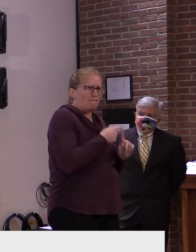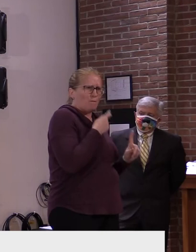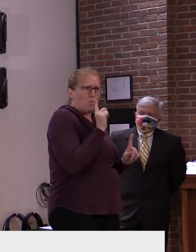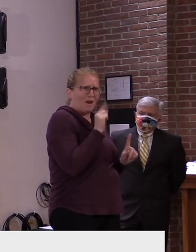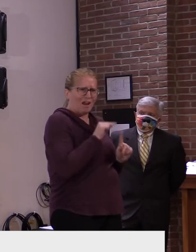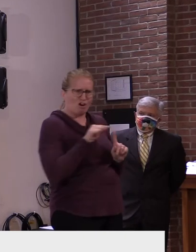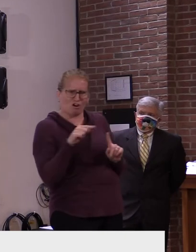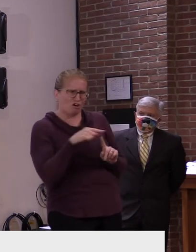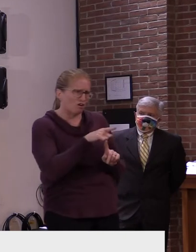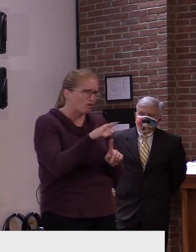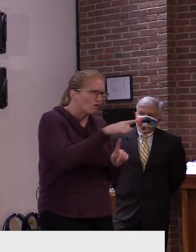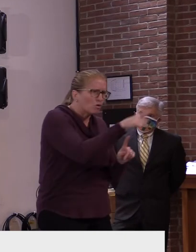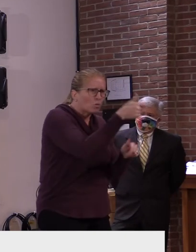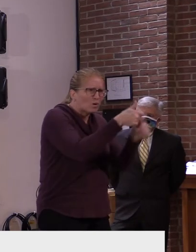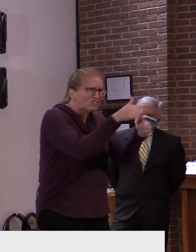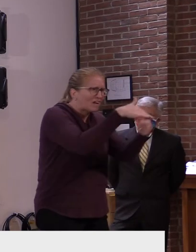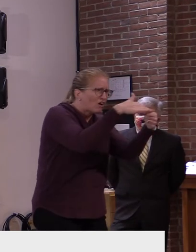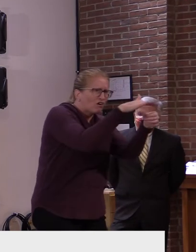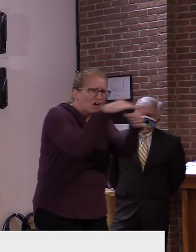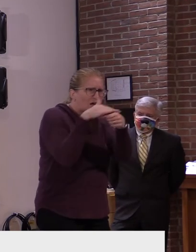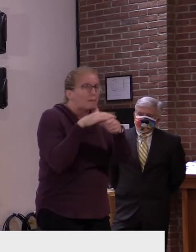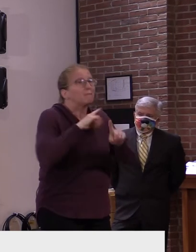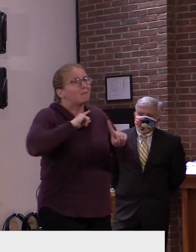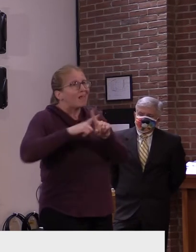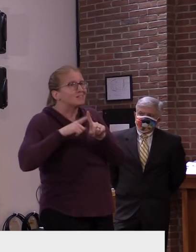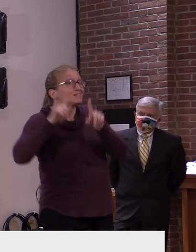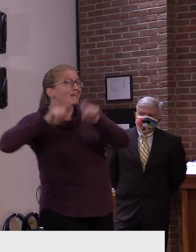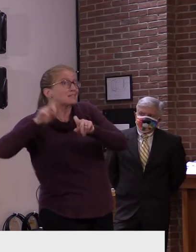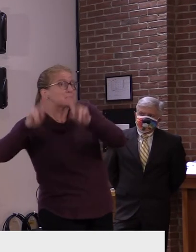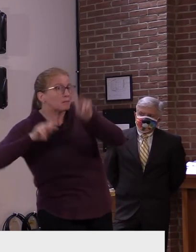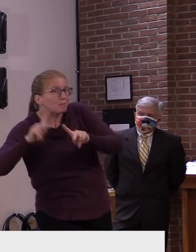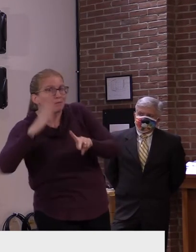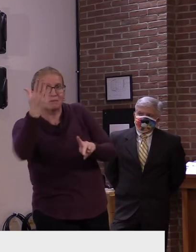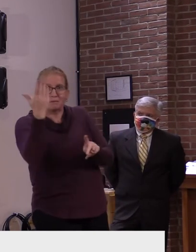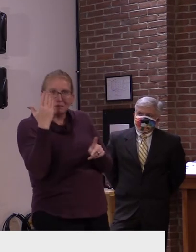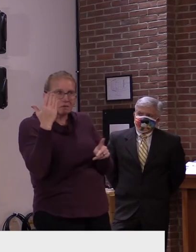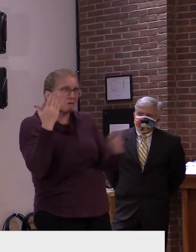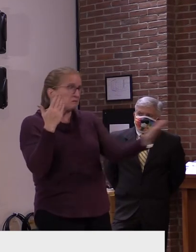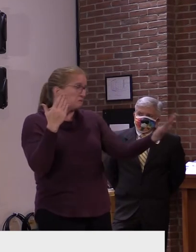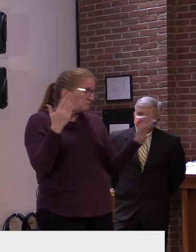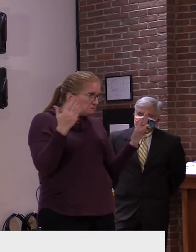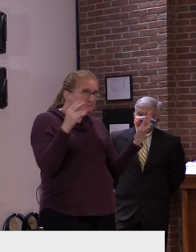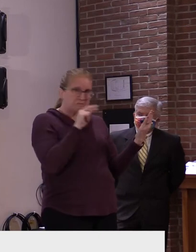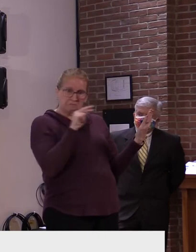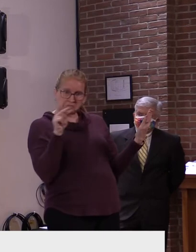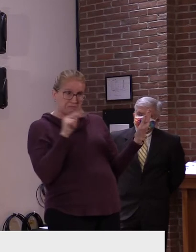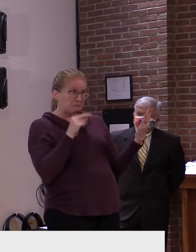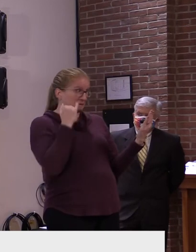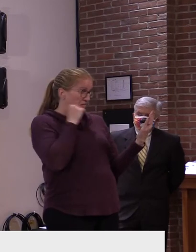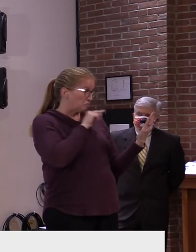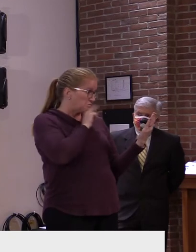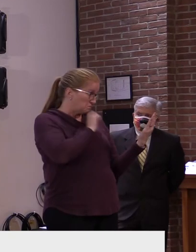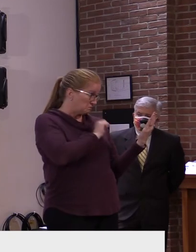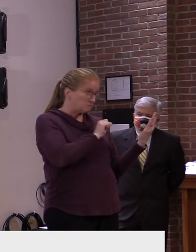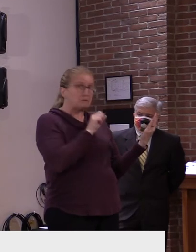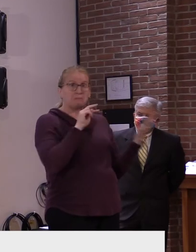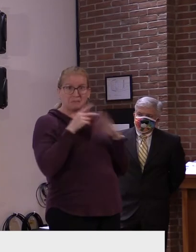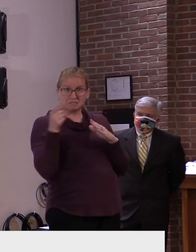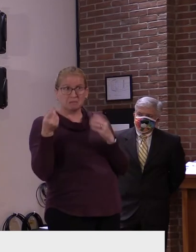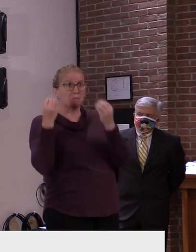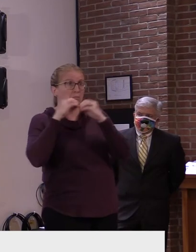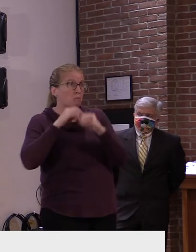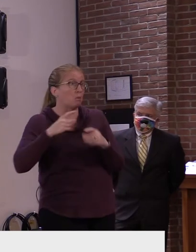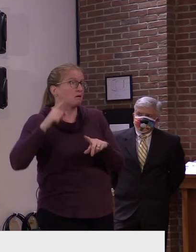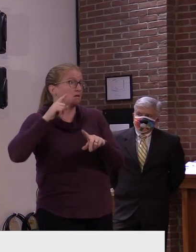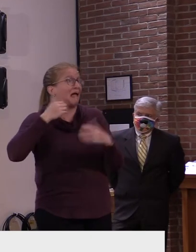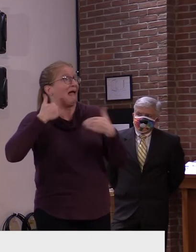finely within the city but there's access within the city to testing the entire time so i'm hoping actually